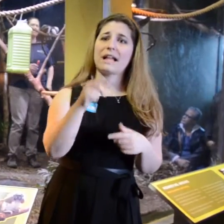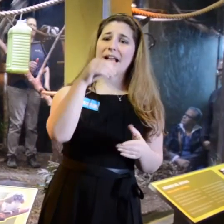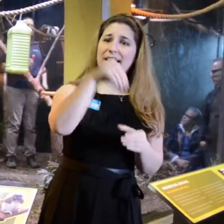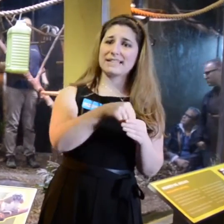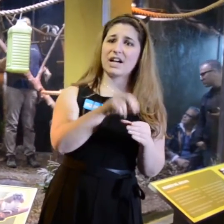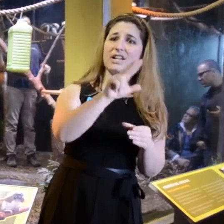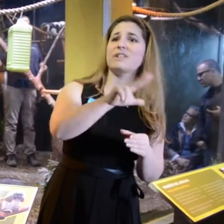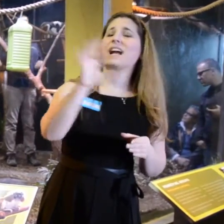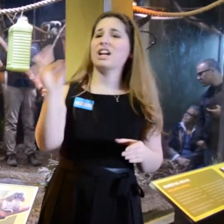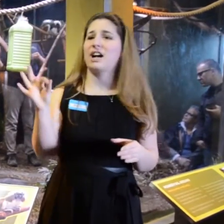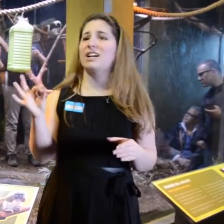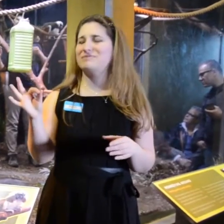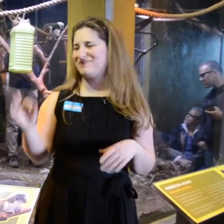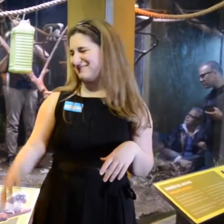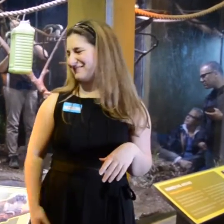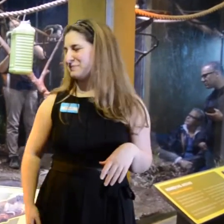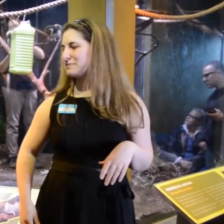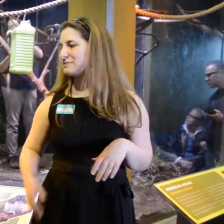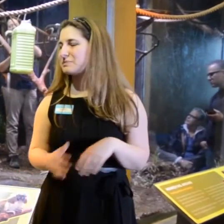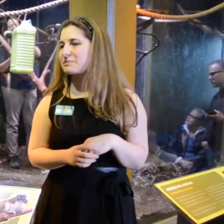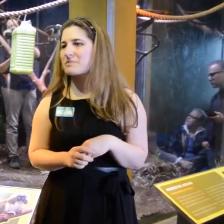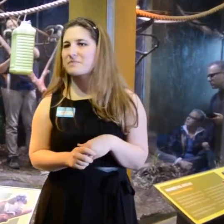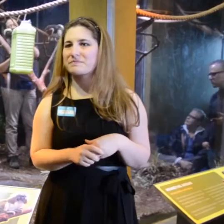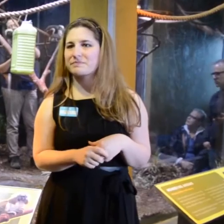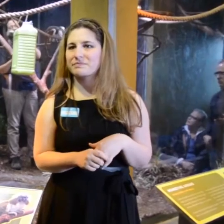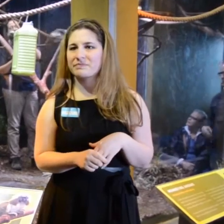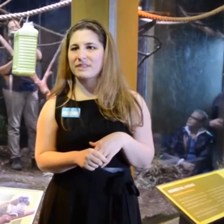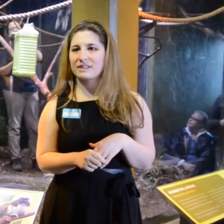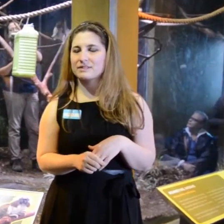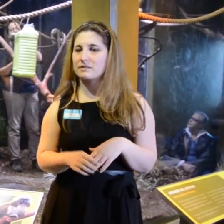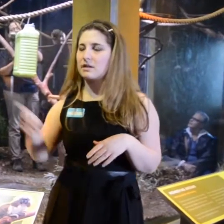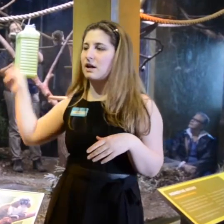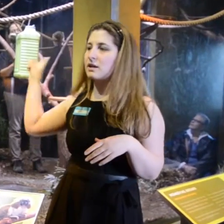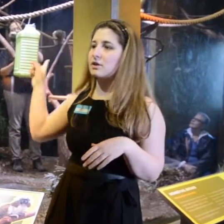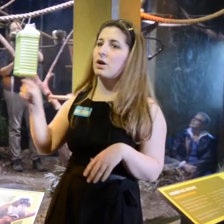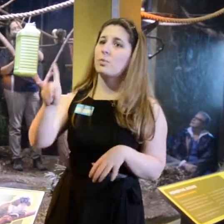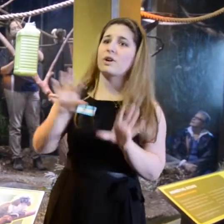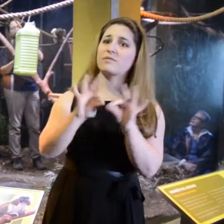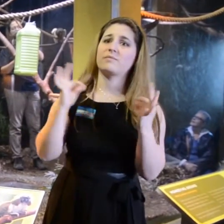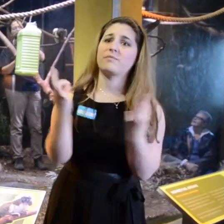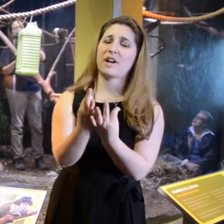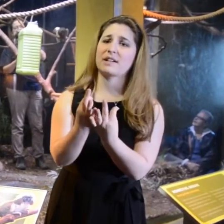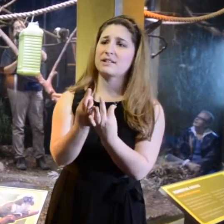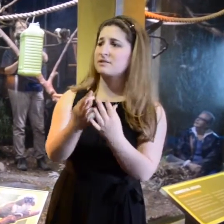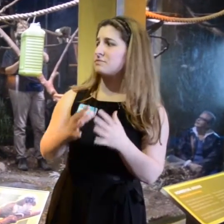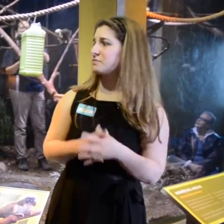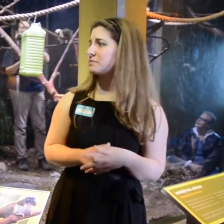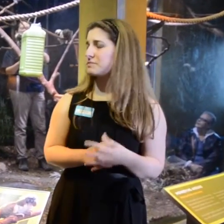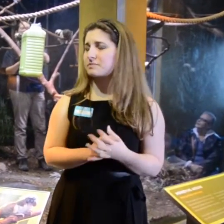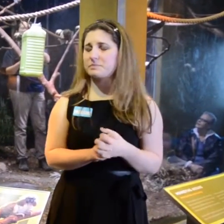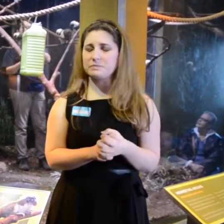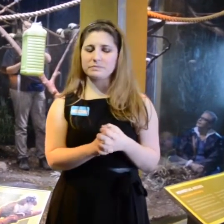or sorry three to nine individuals excuse me. Here we do have a family of cotton-top tamarinds. Now in a